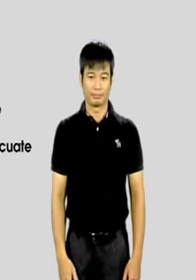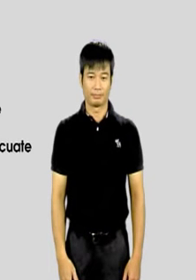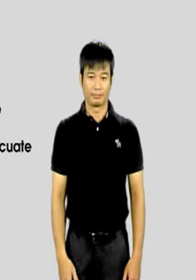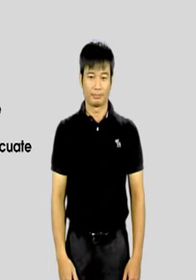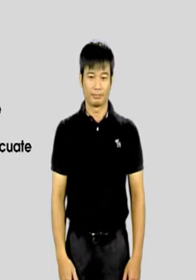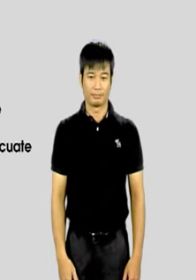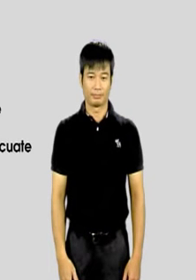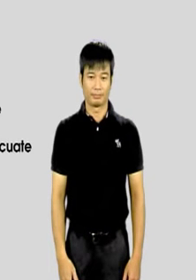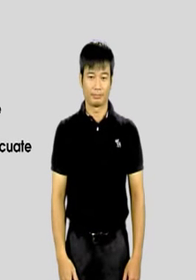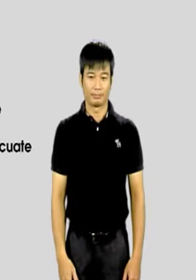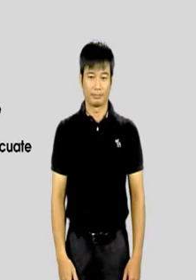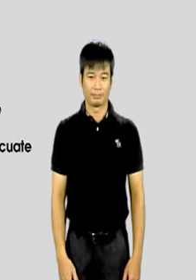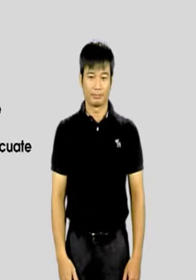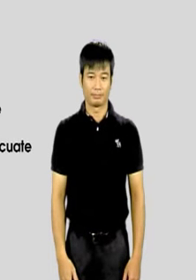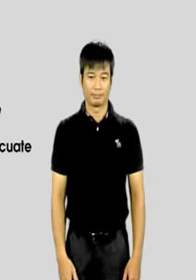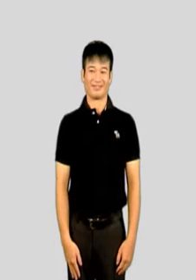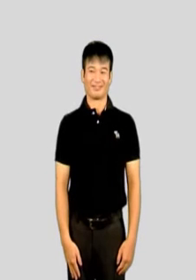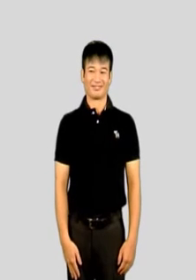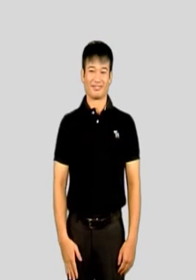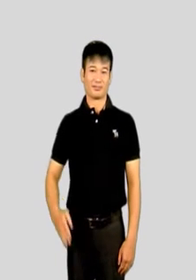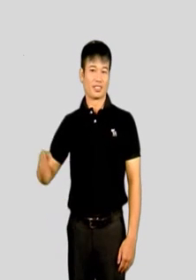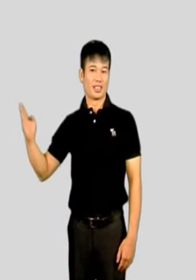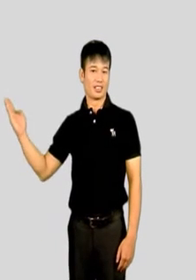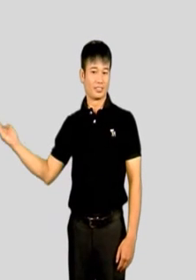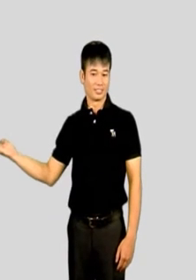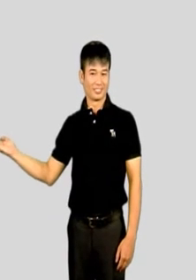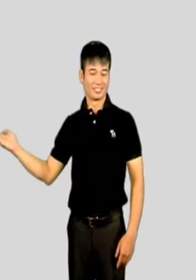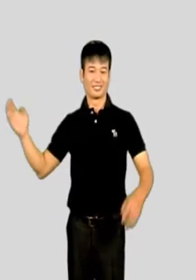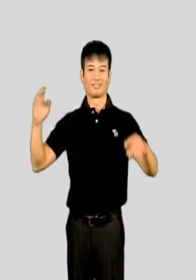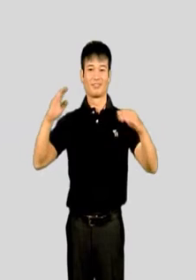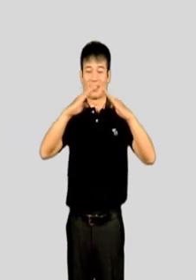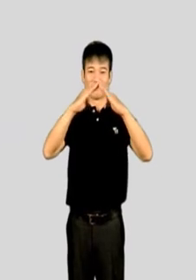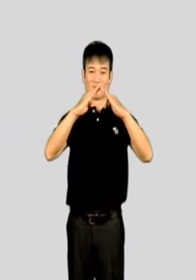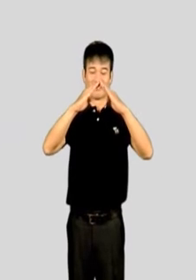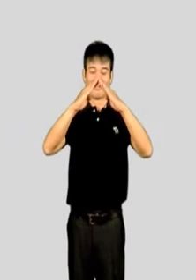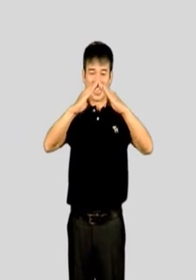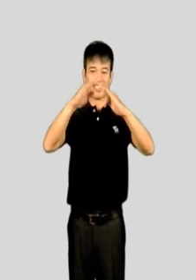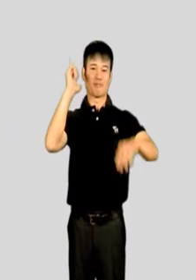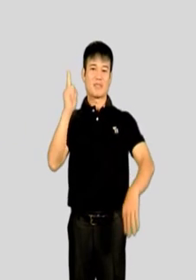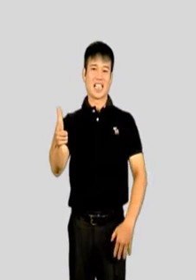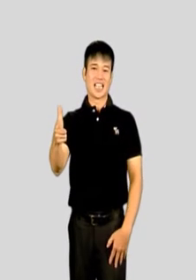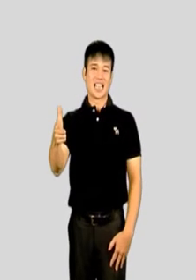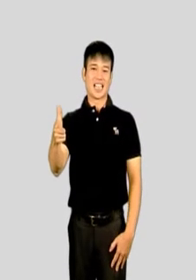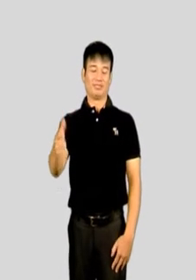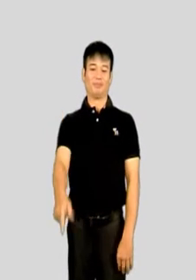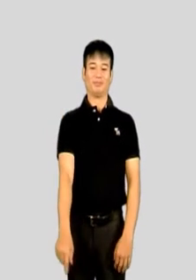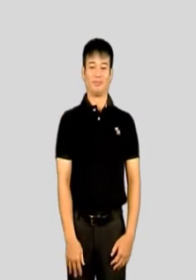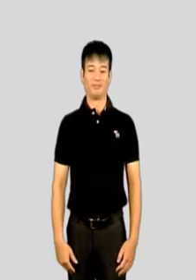with mental or intellectual impairment. This is the icon for a strong house.